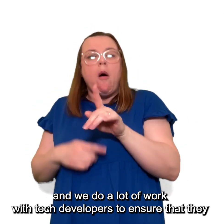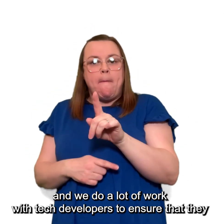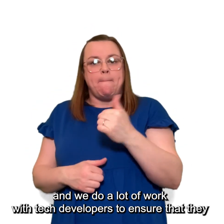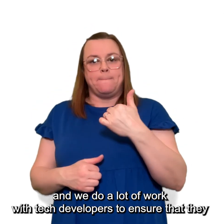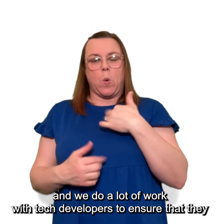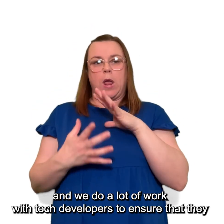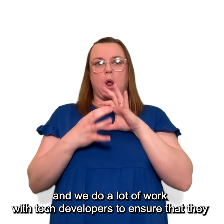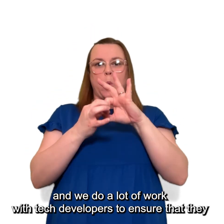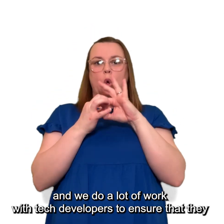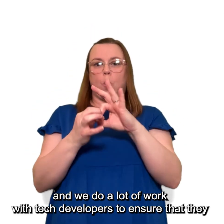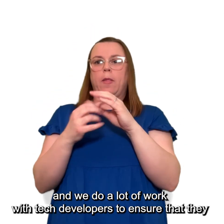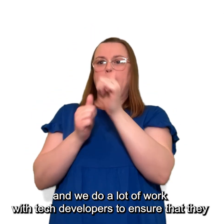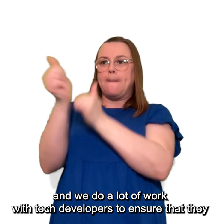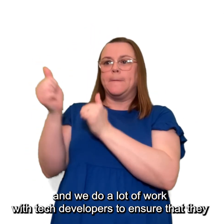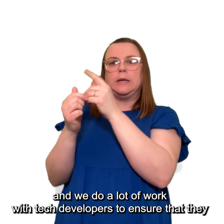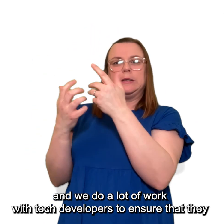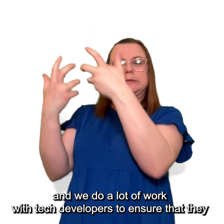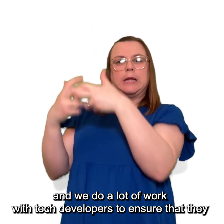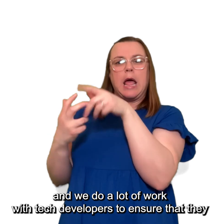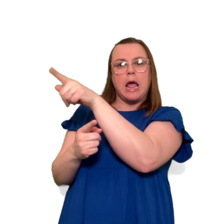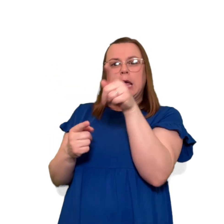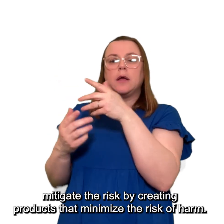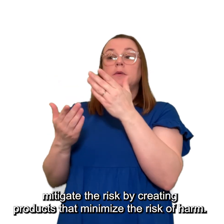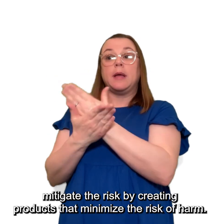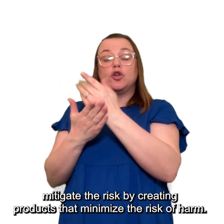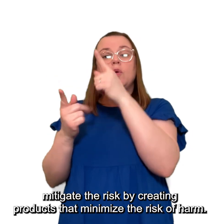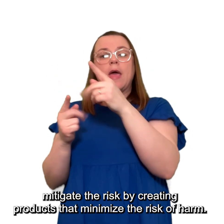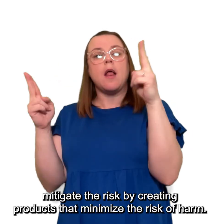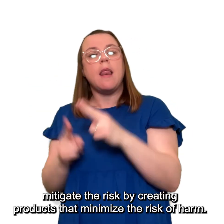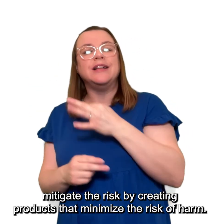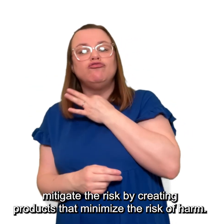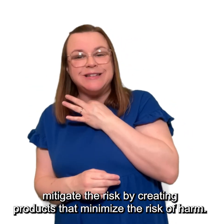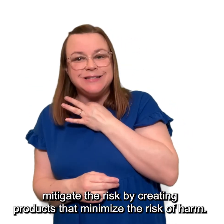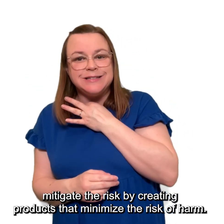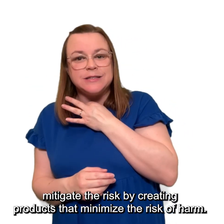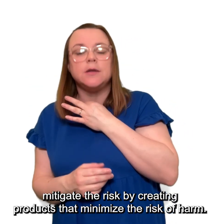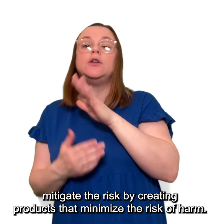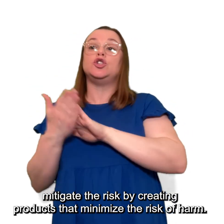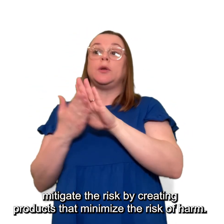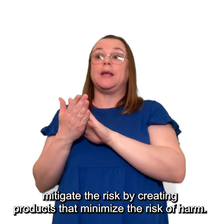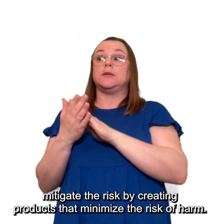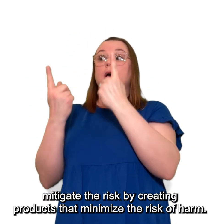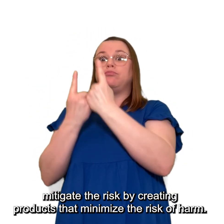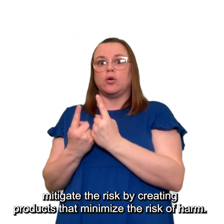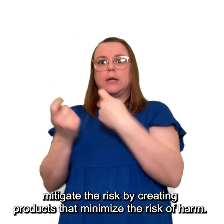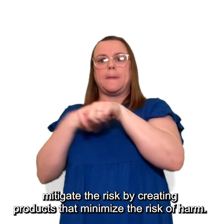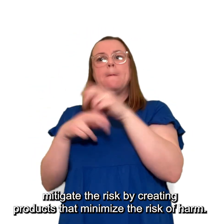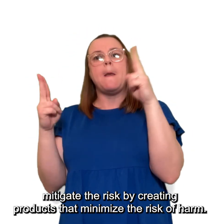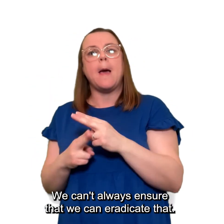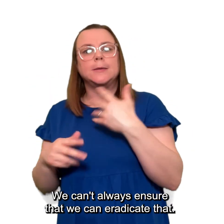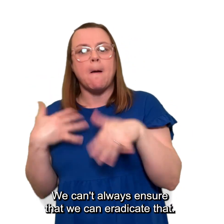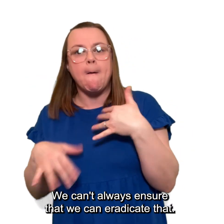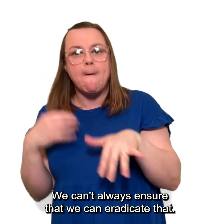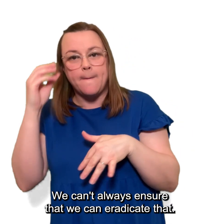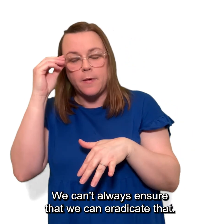And we do a lot of work with tech developers to ensure that they mitigate the risk by creating products that minimize the risk of